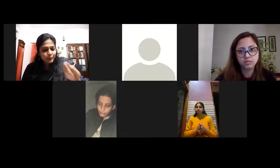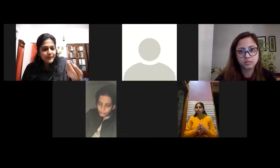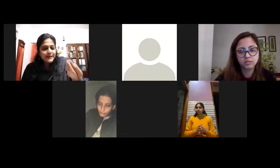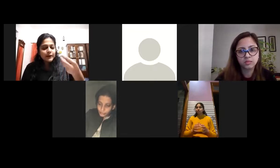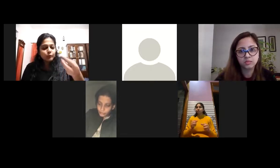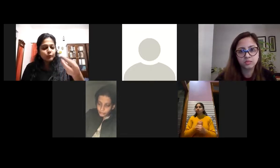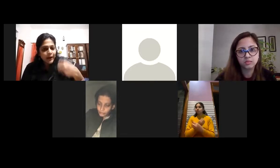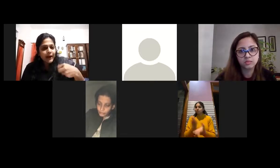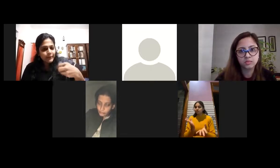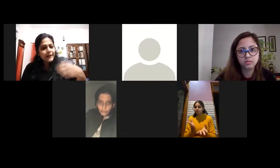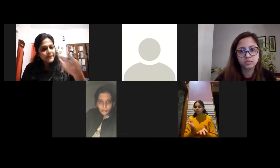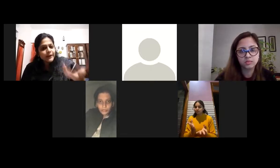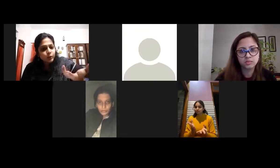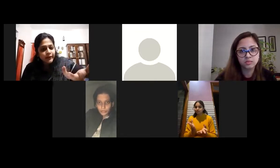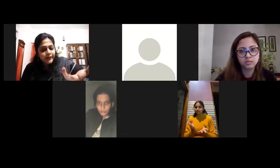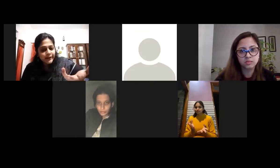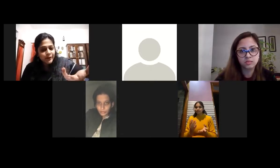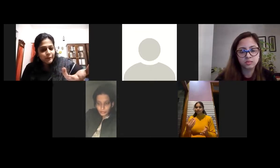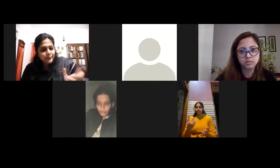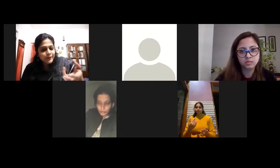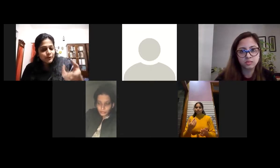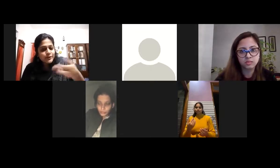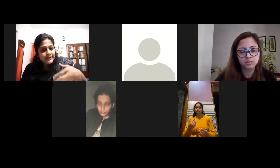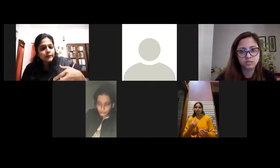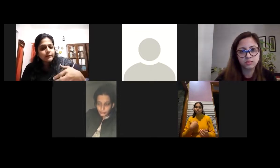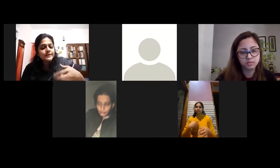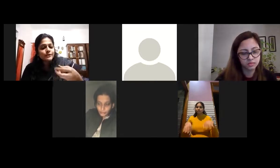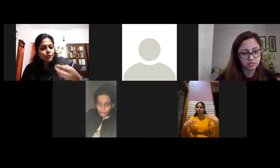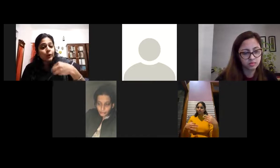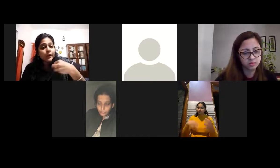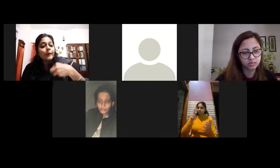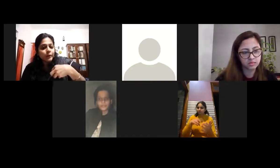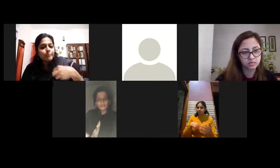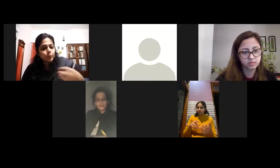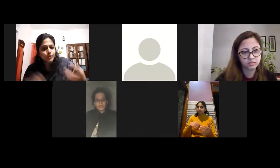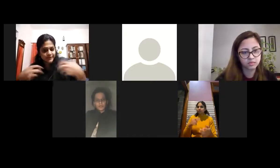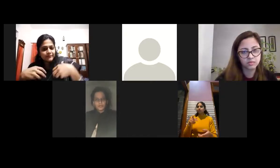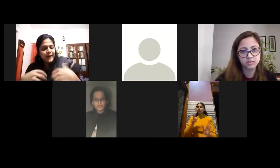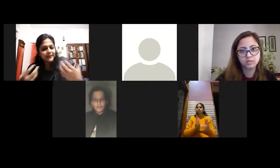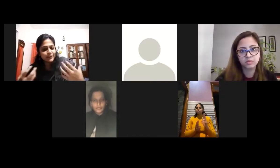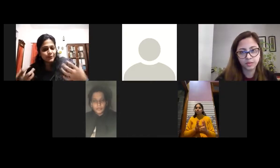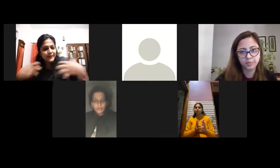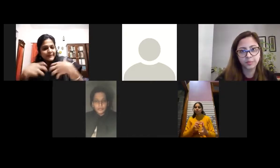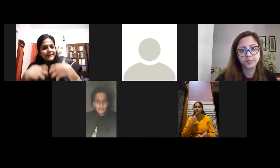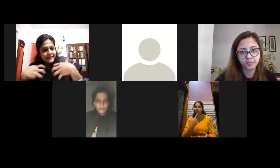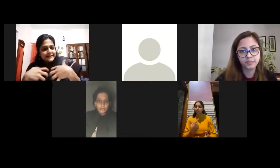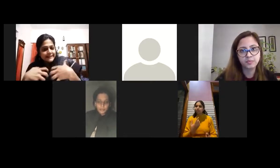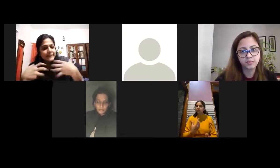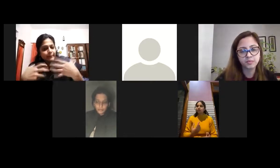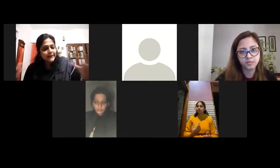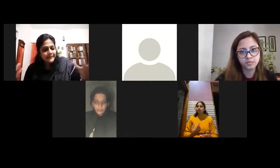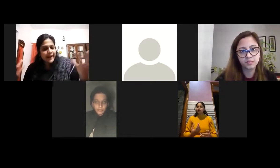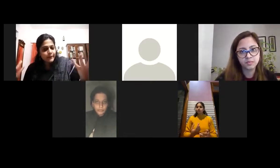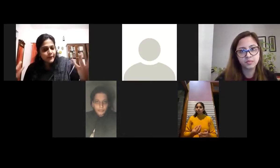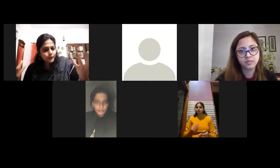But what I perhaps in an overreading read in your paper is also the subtle ways in which you're talking about implosion, the fact that there is